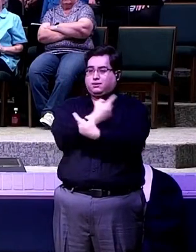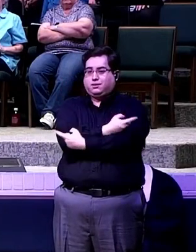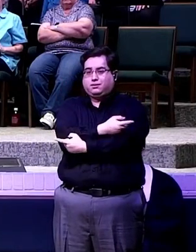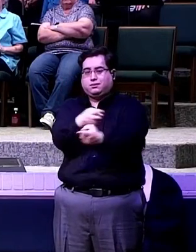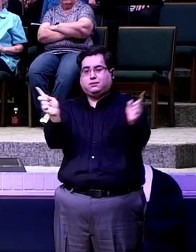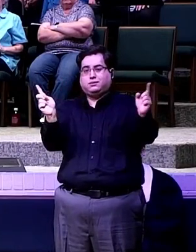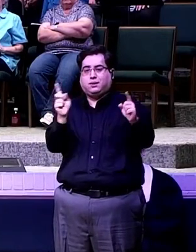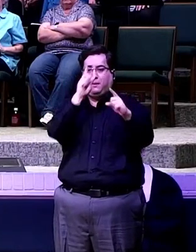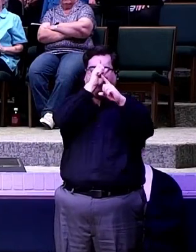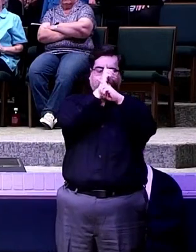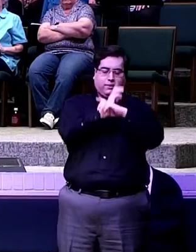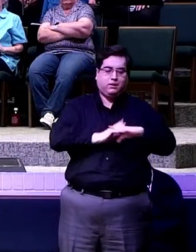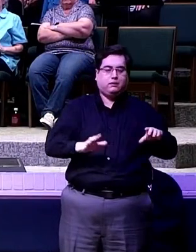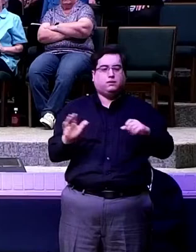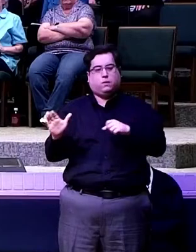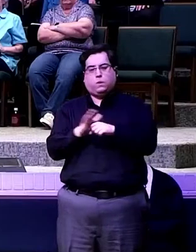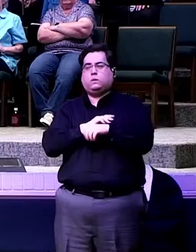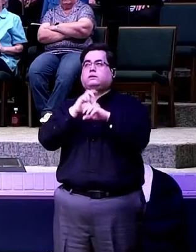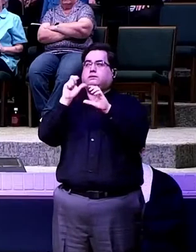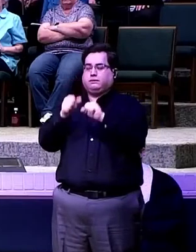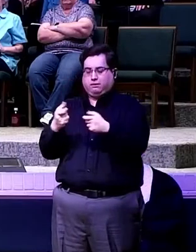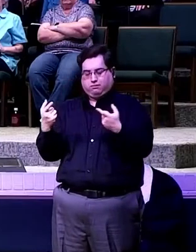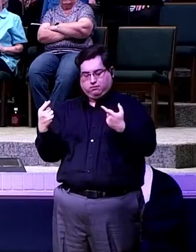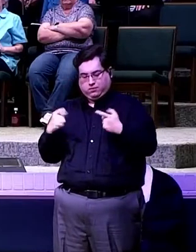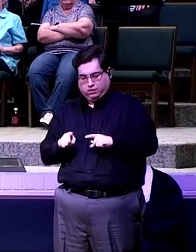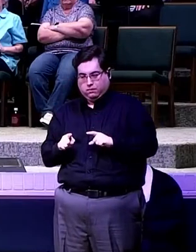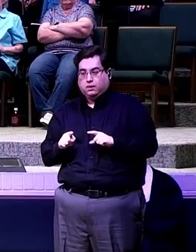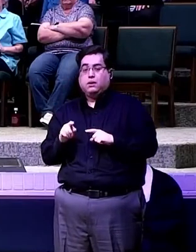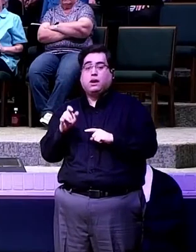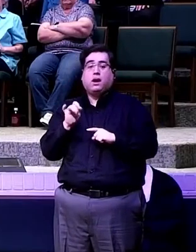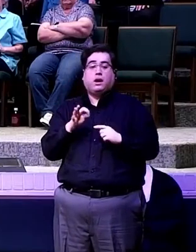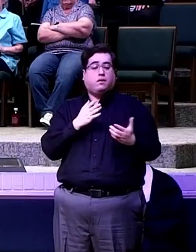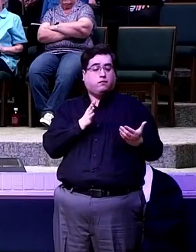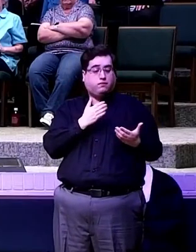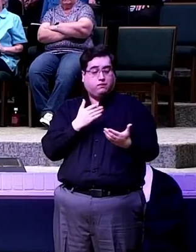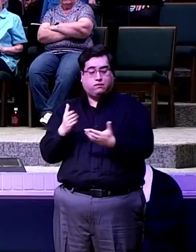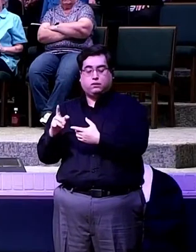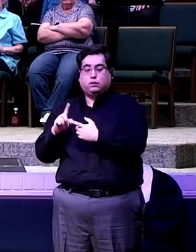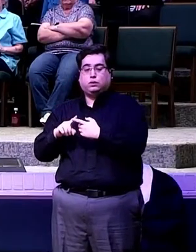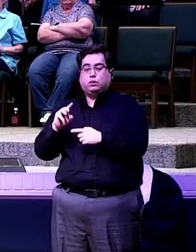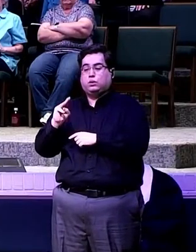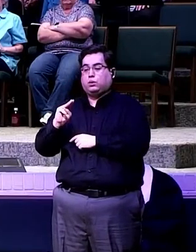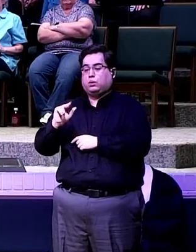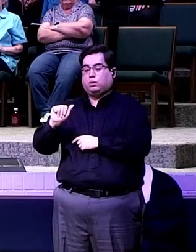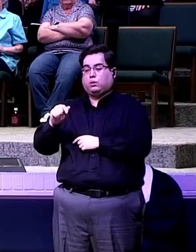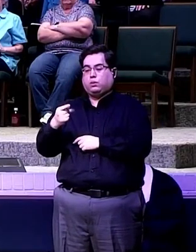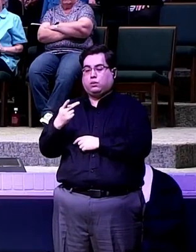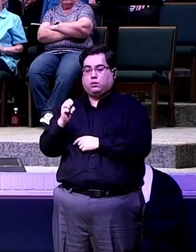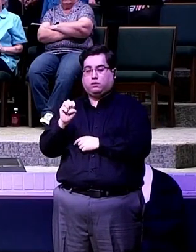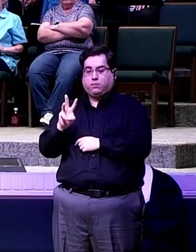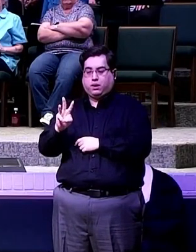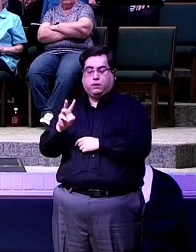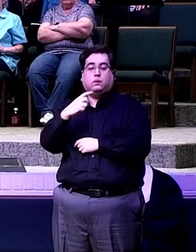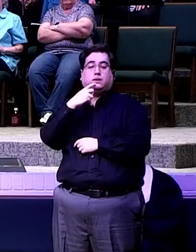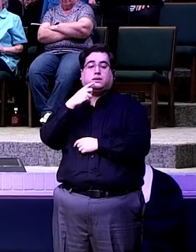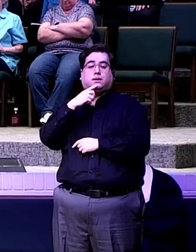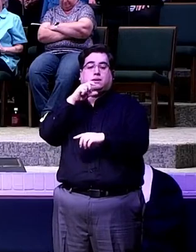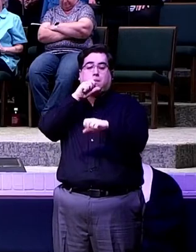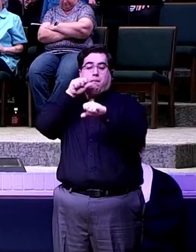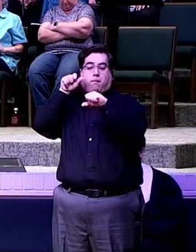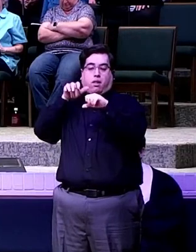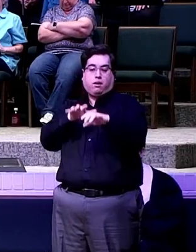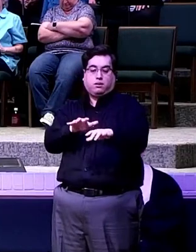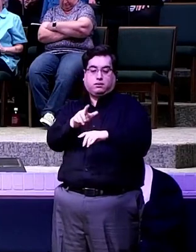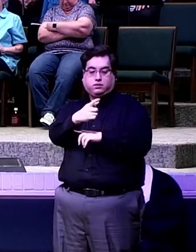be restored. If we turn to Matthew, it says, "Blessed are those